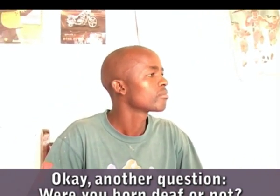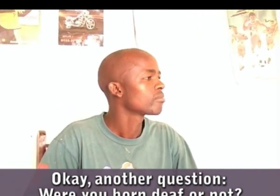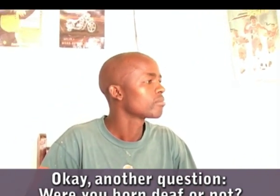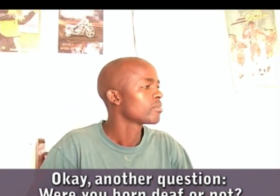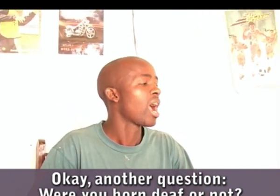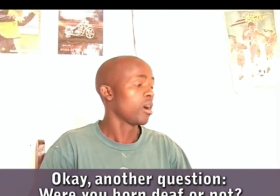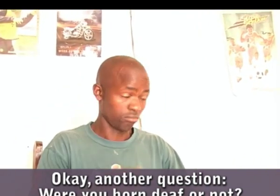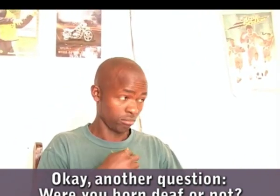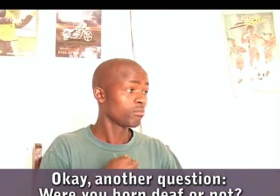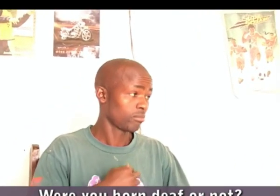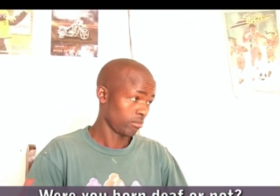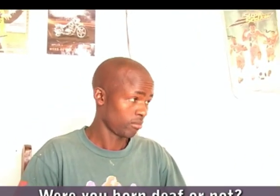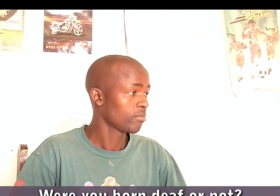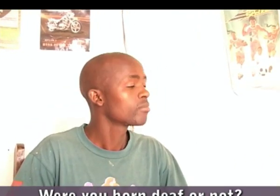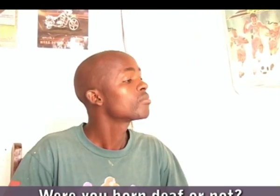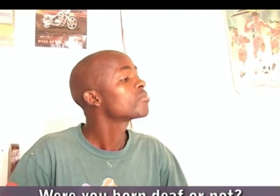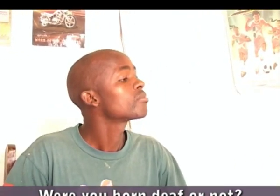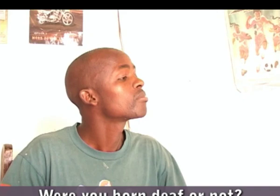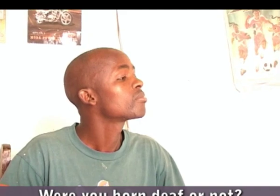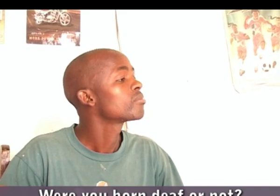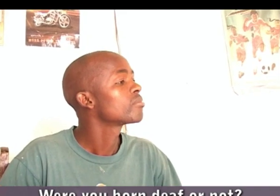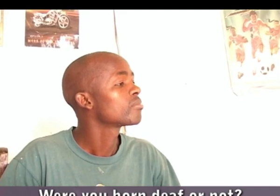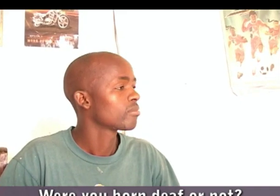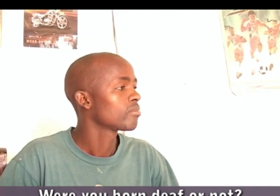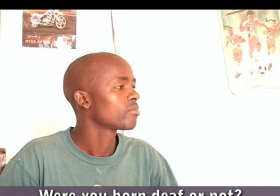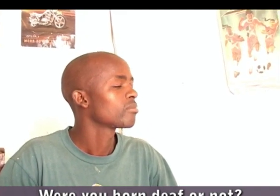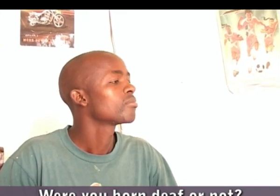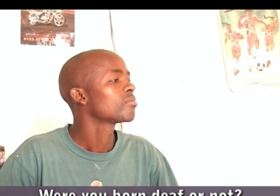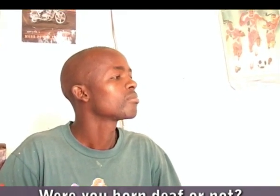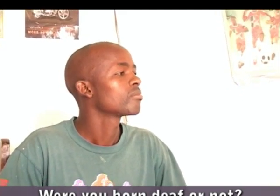not? Were you born deaf or not?